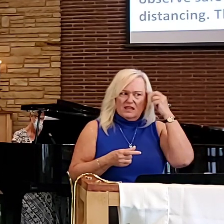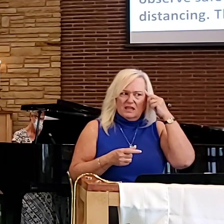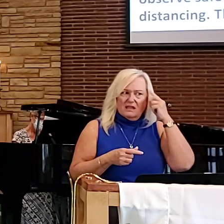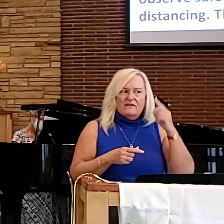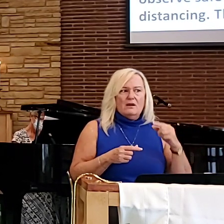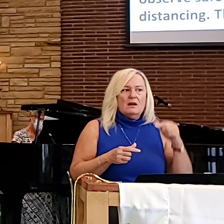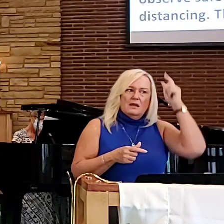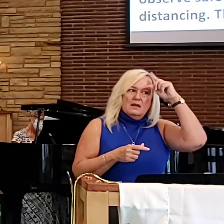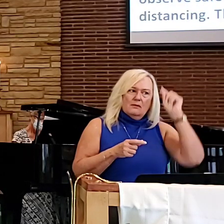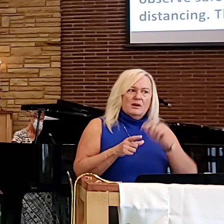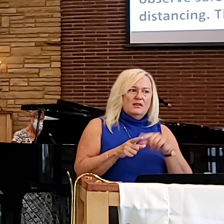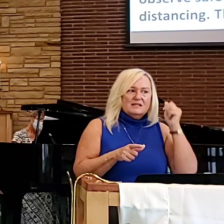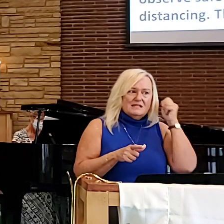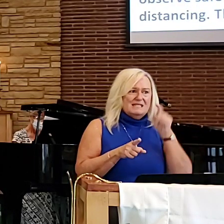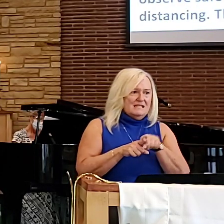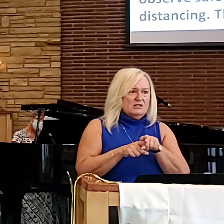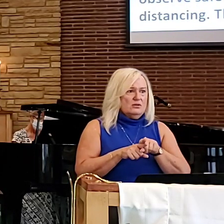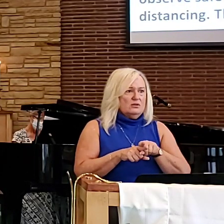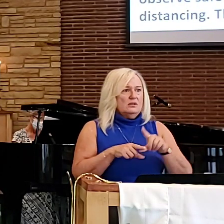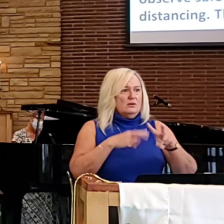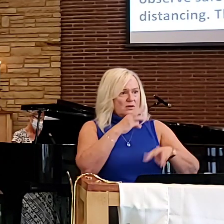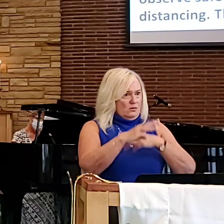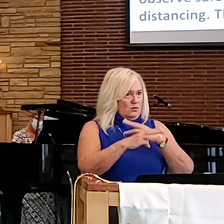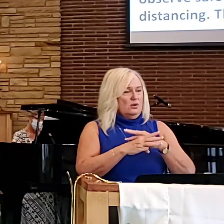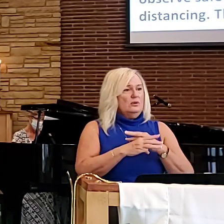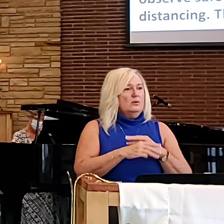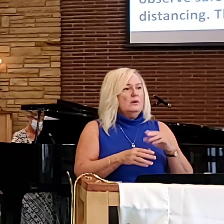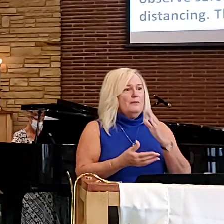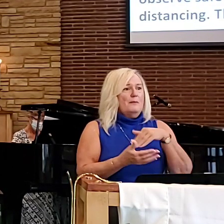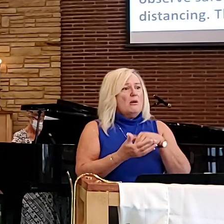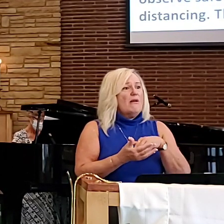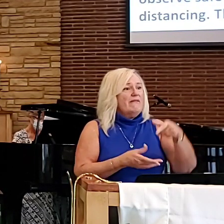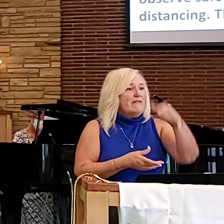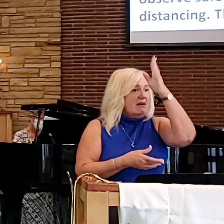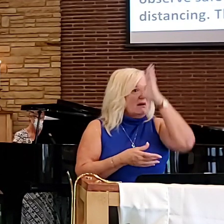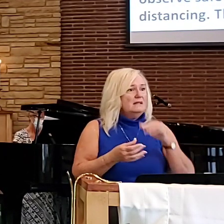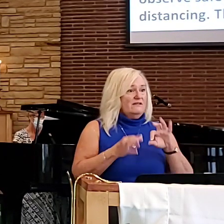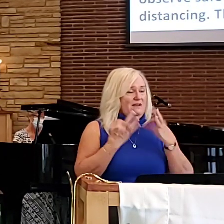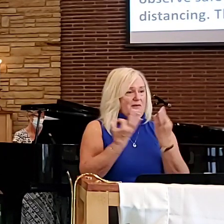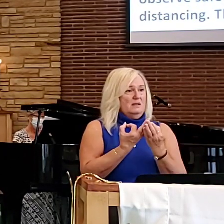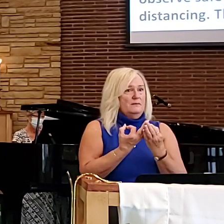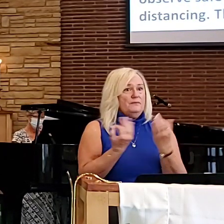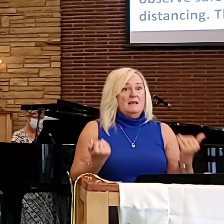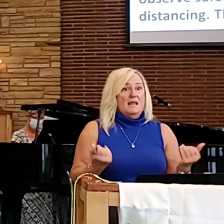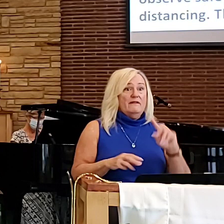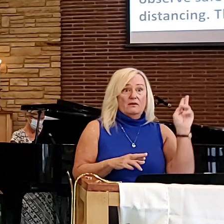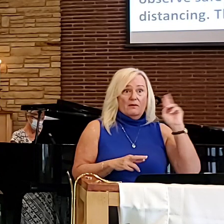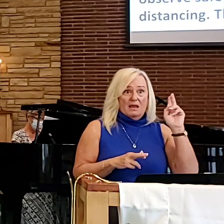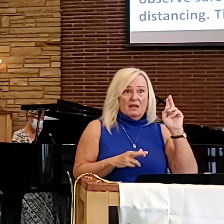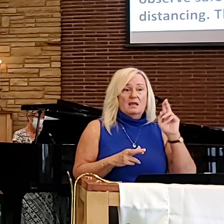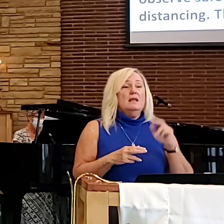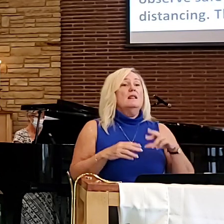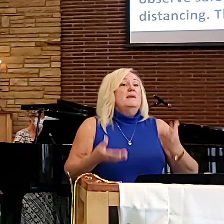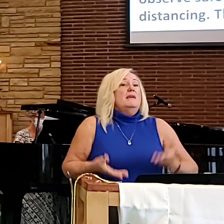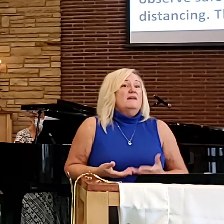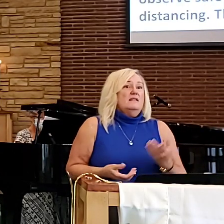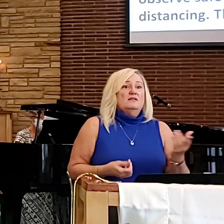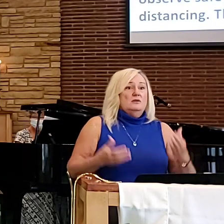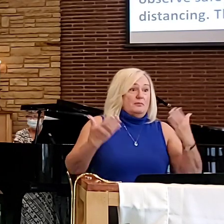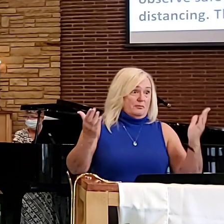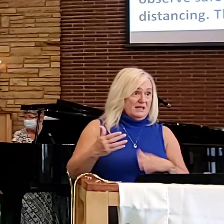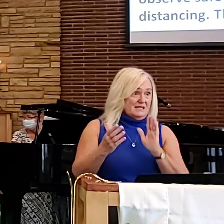the world who are all part of God's family. Now, if you're ready, let me invite those who are